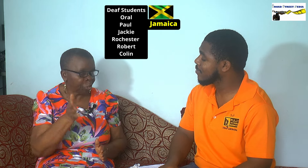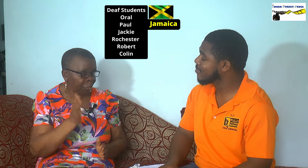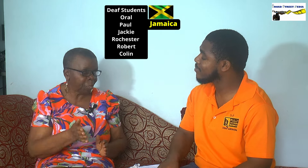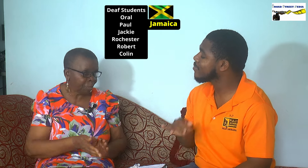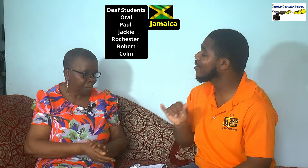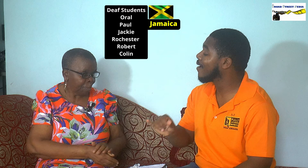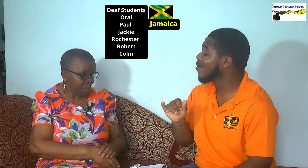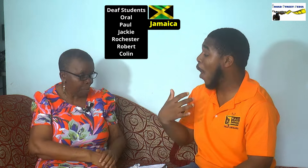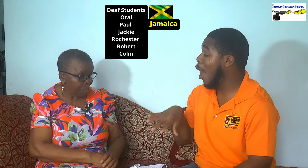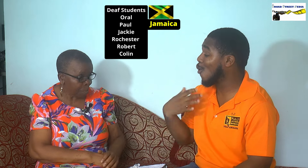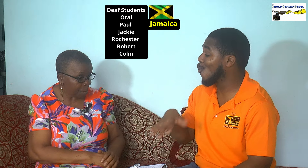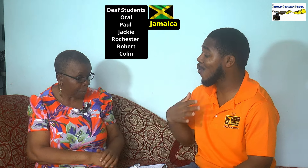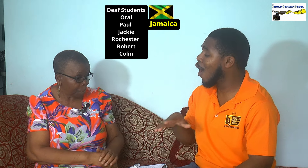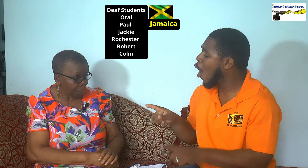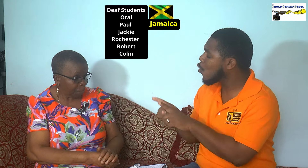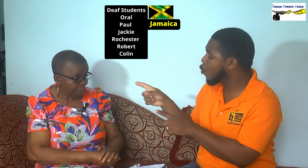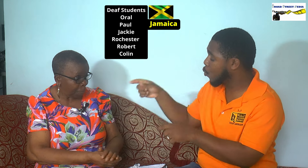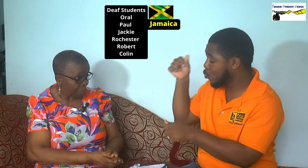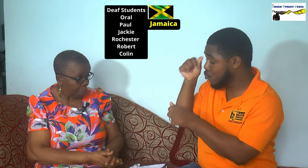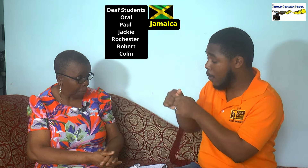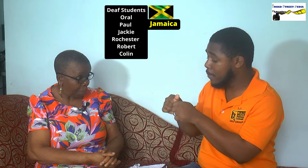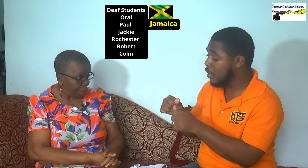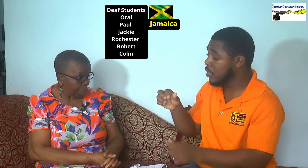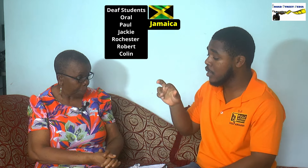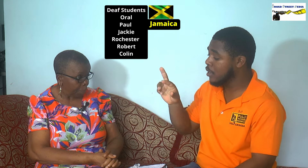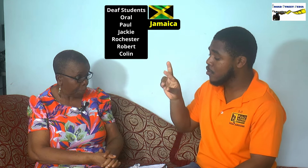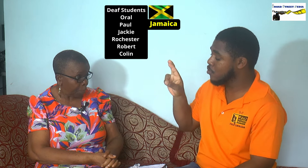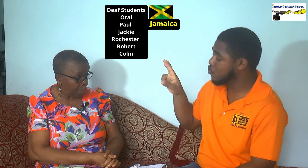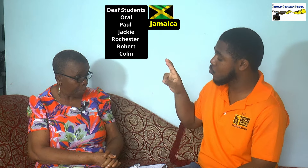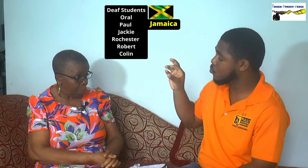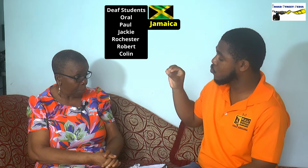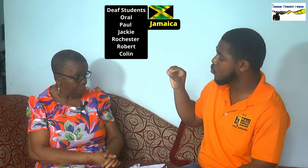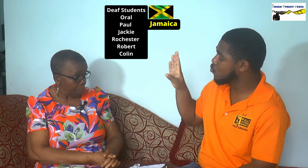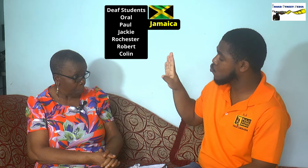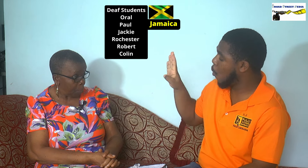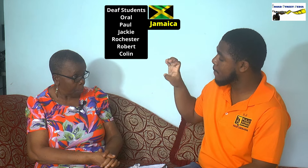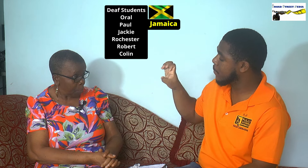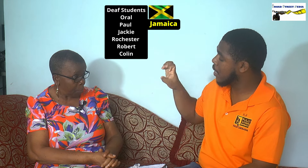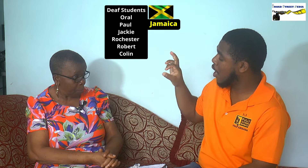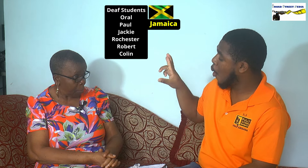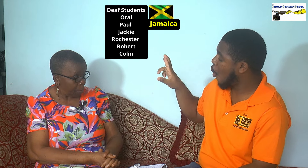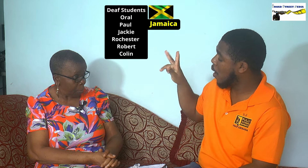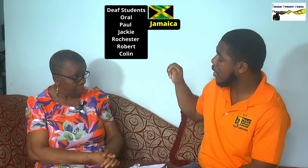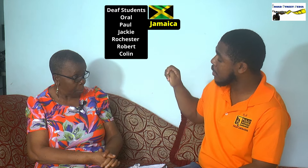runners. Oh, wow. Also, you remember